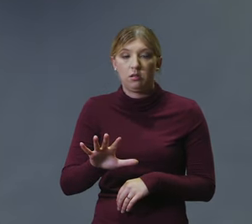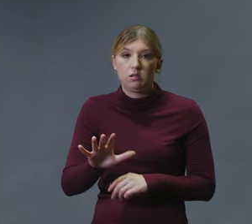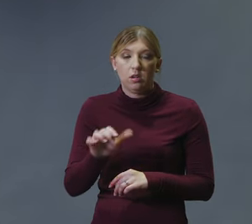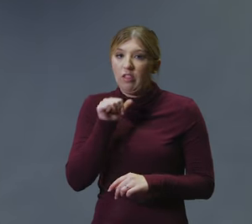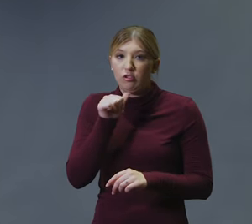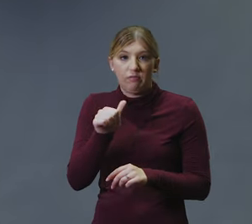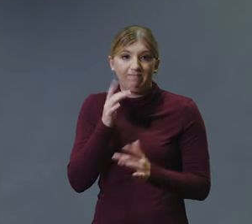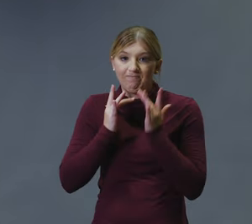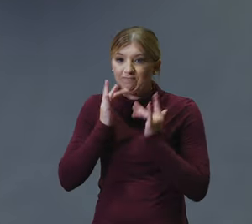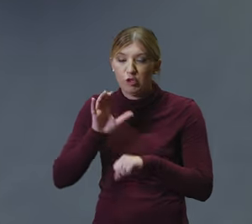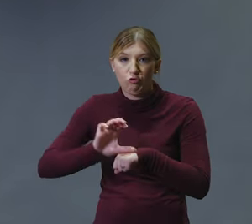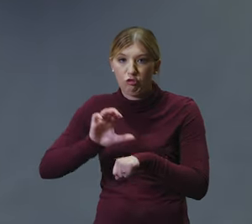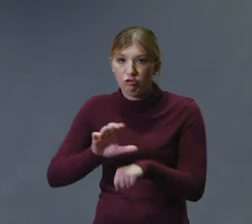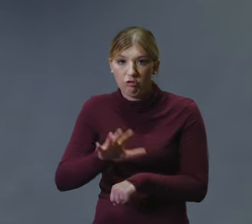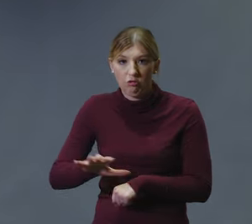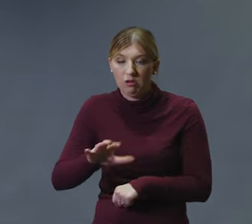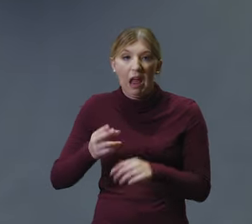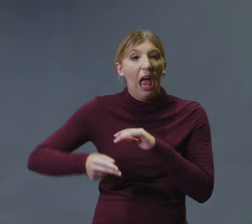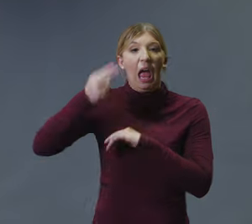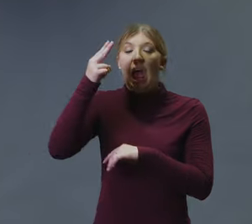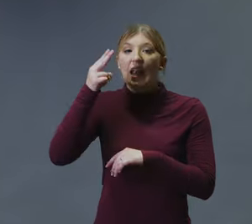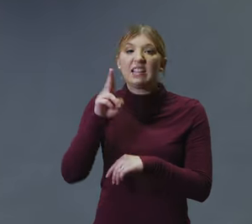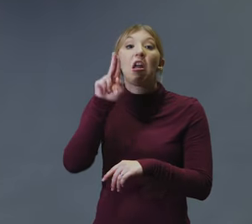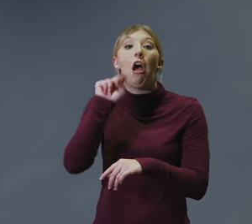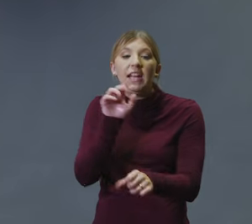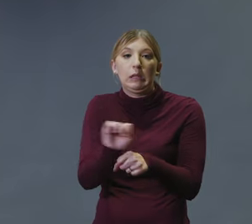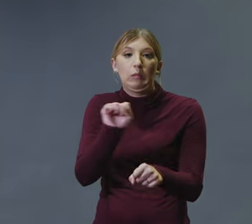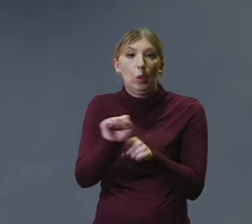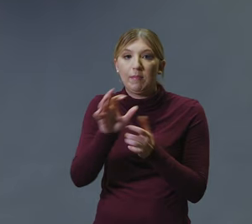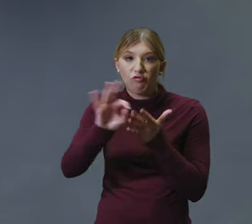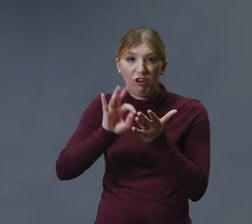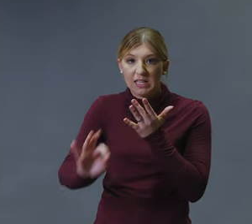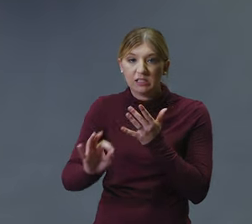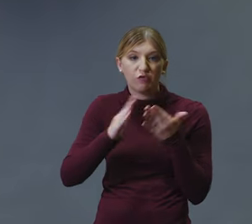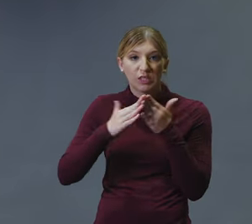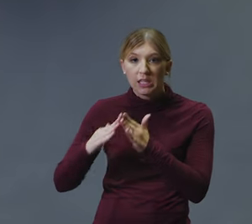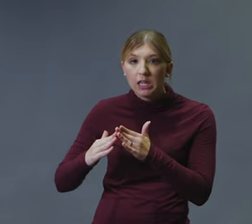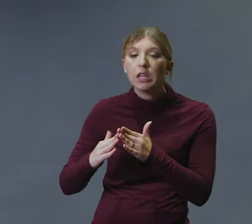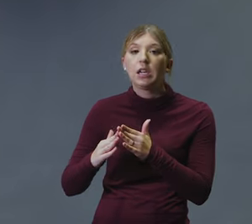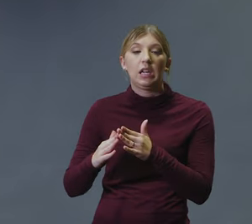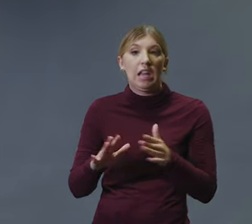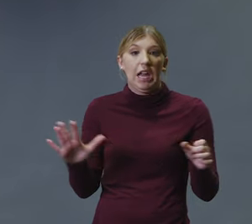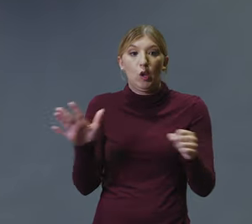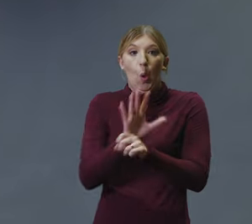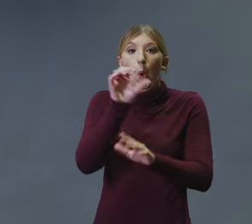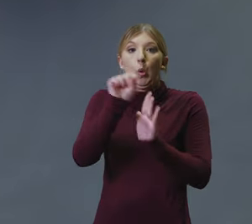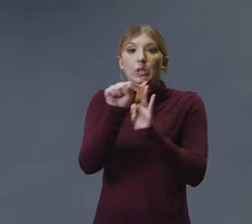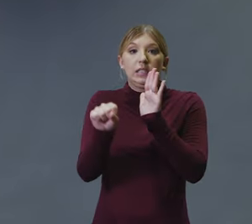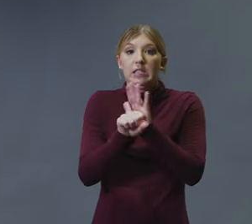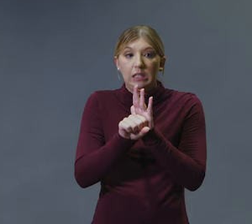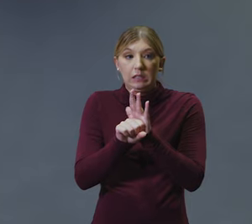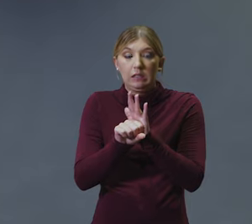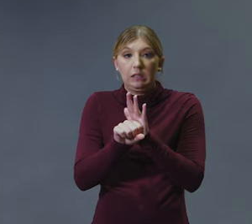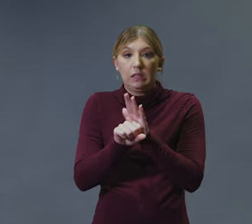areas. It has one of the highest unemployment rates in the city and in the entire state.